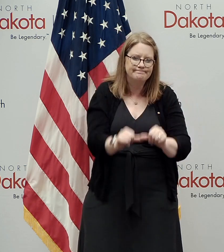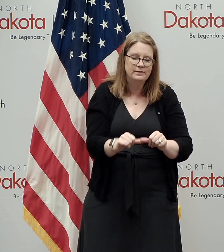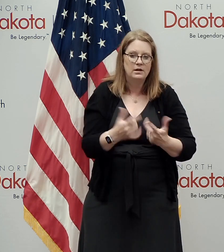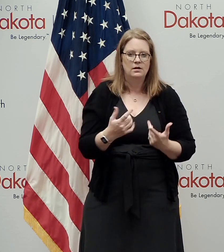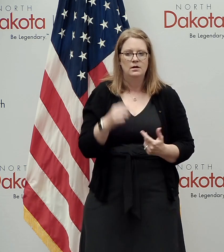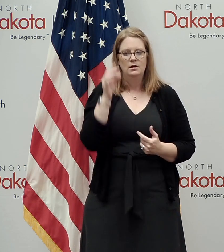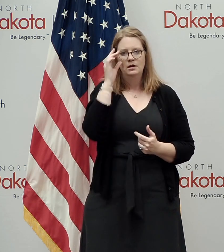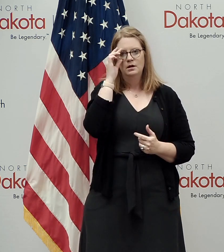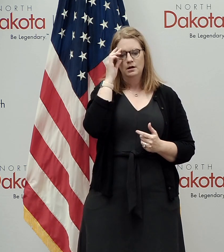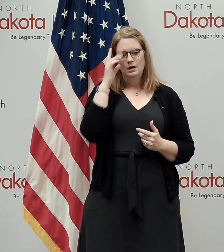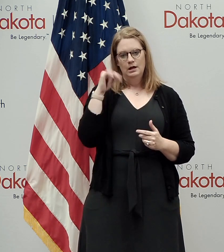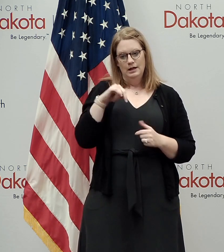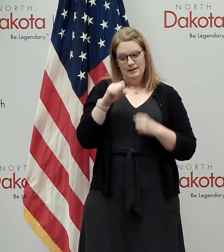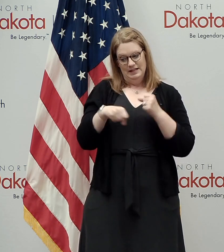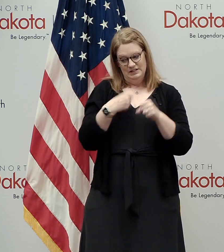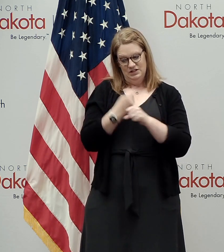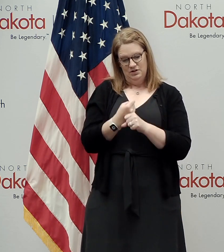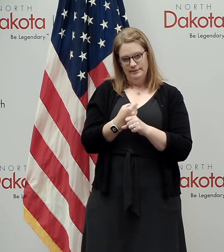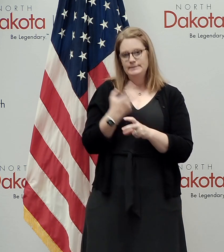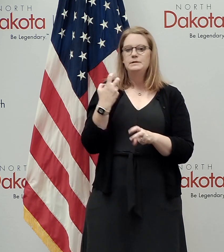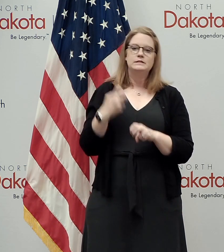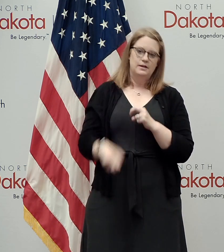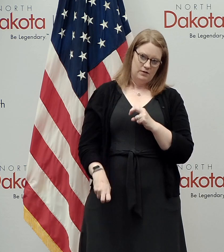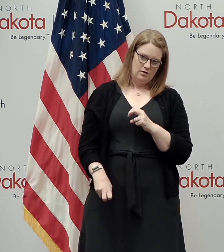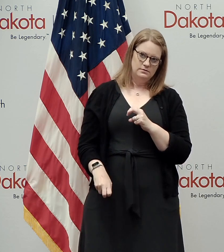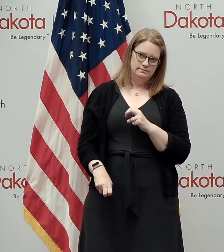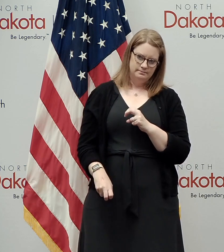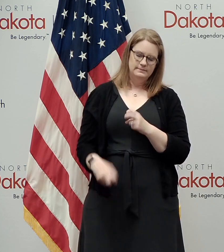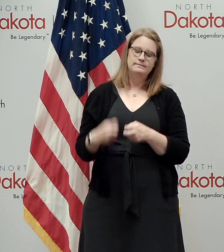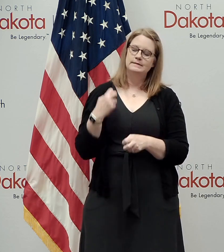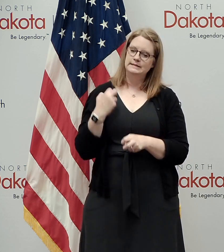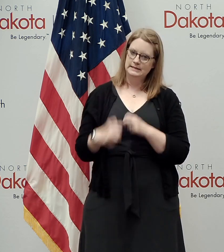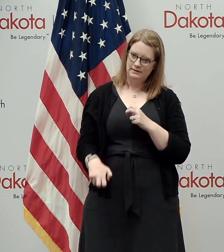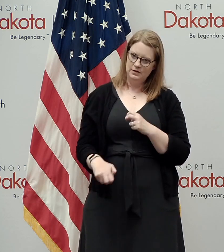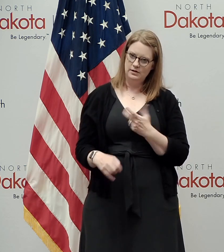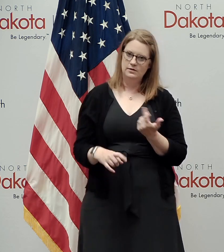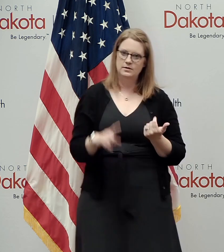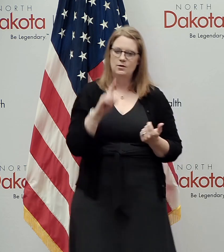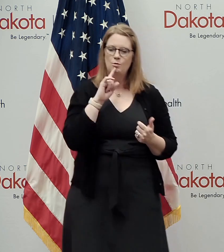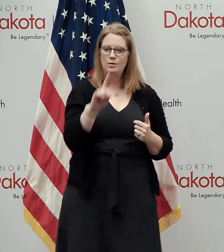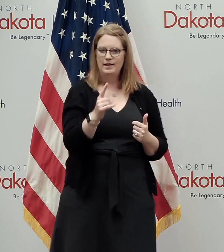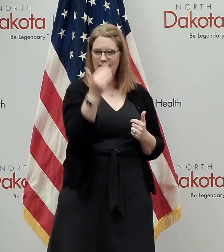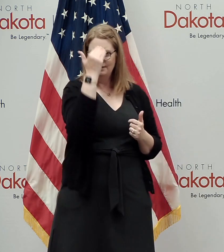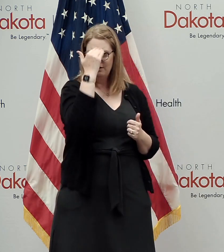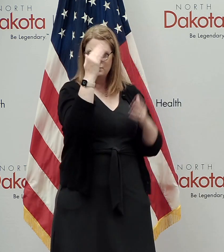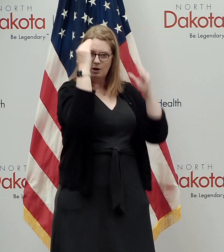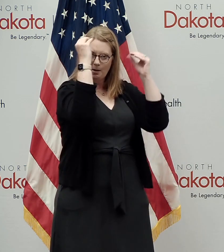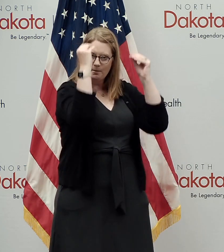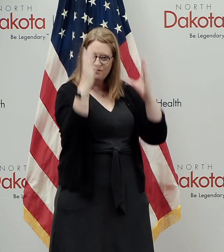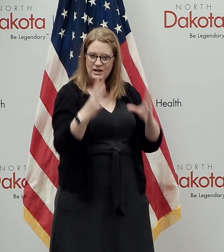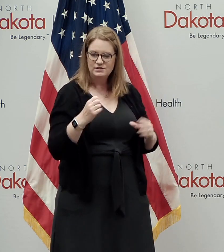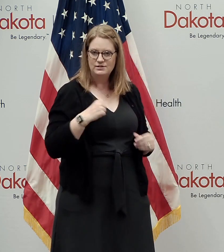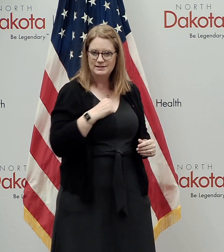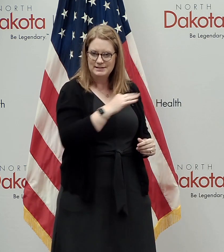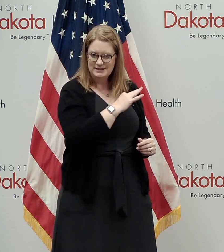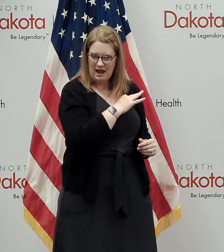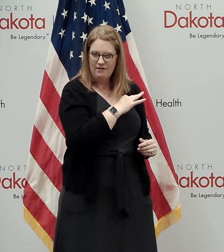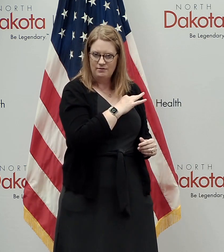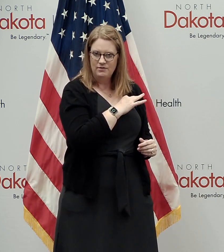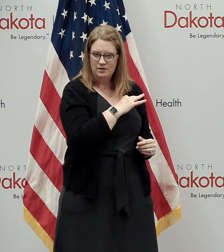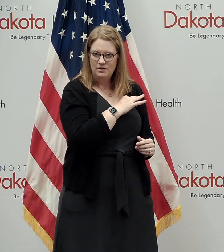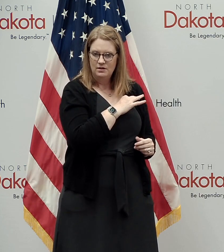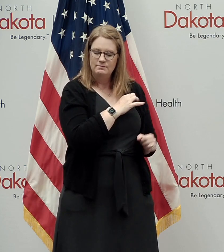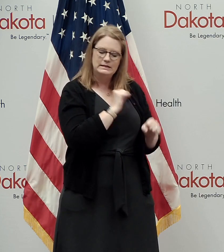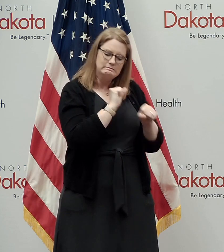year has been extremely difficult for everyone, but we want to especially acknowledge our professors and staff who have been working diligently